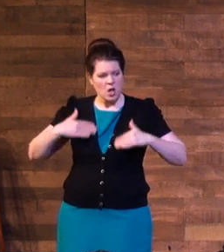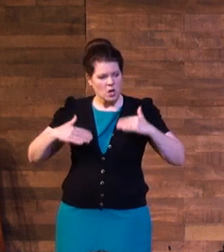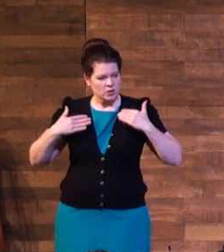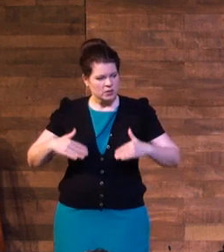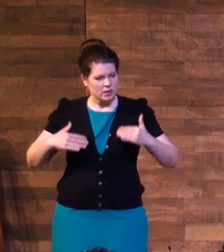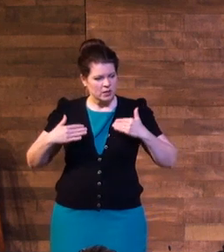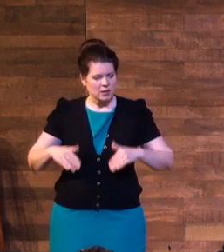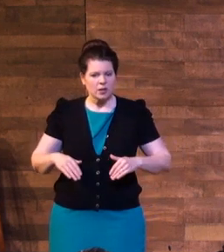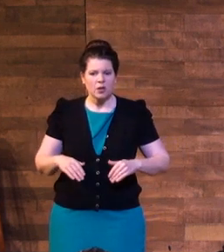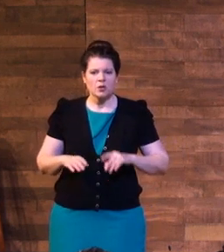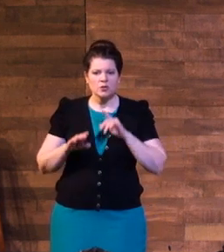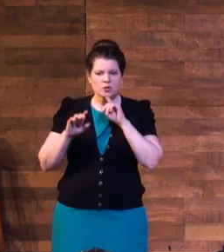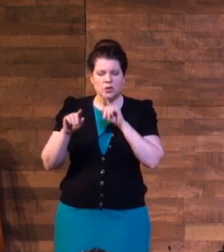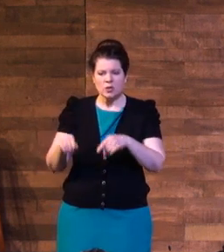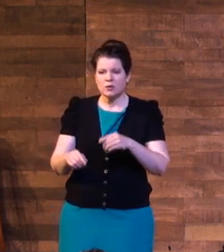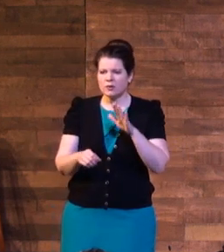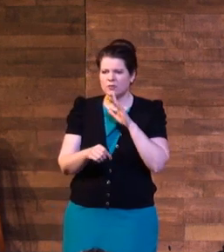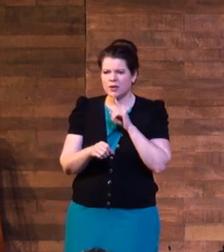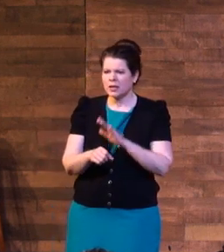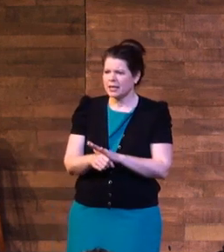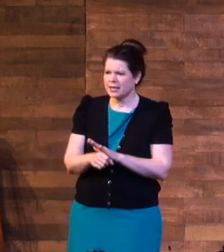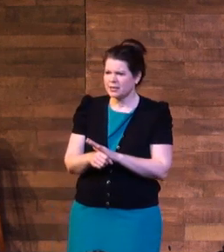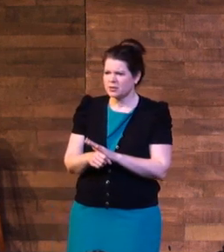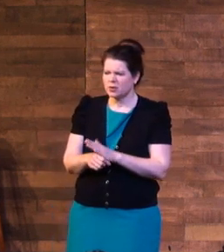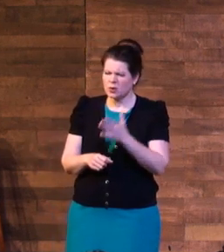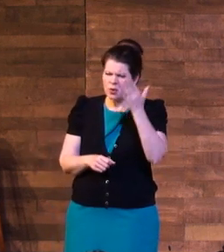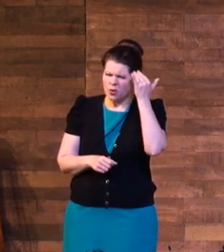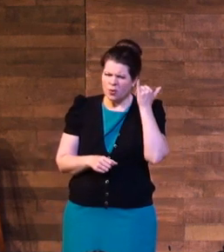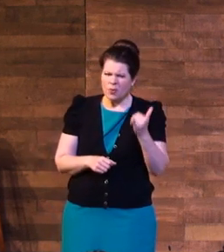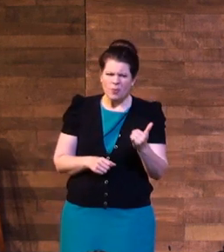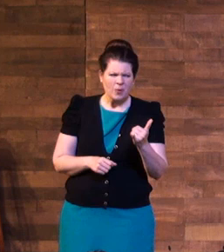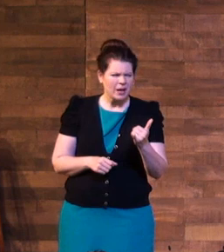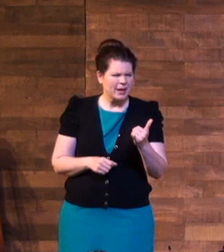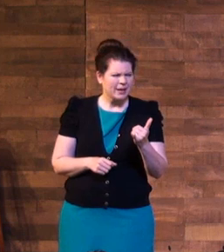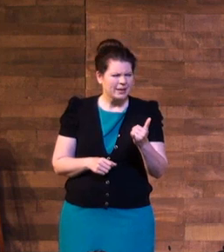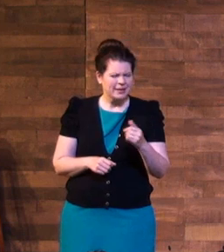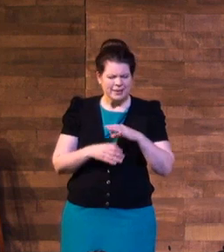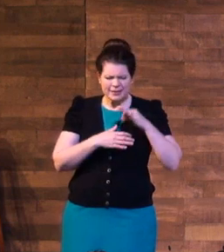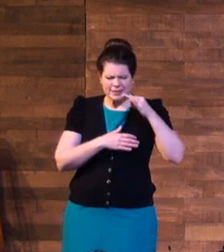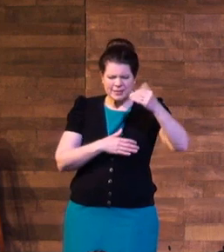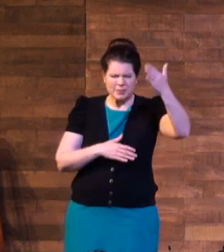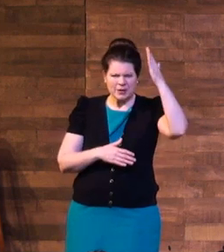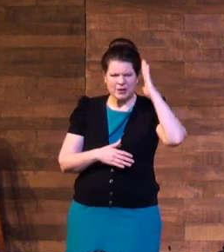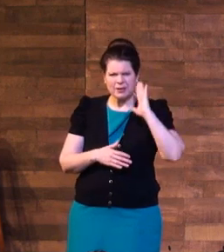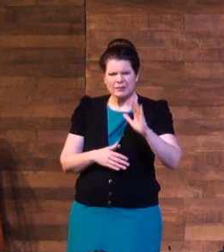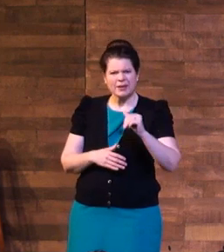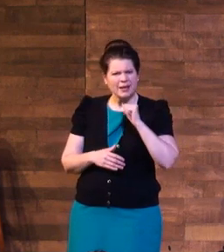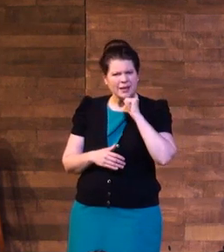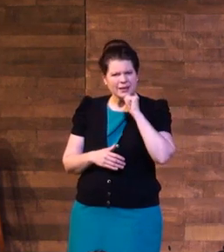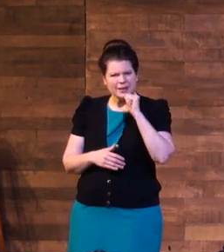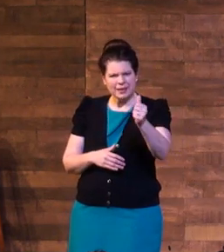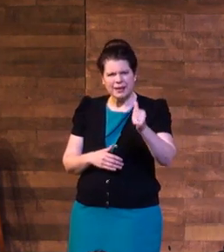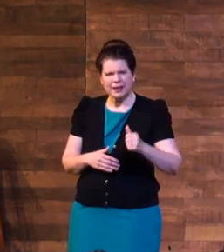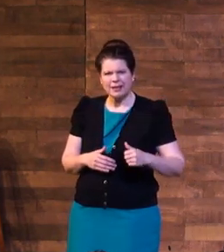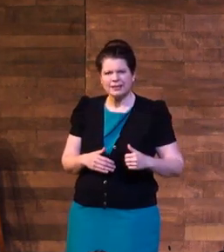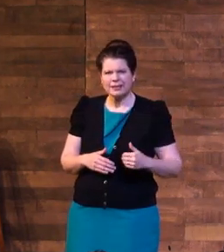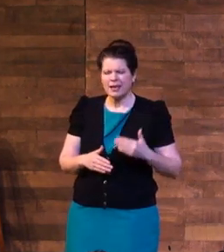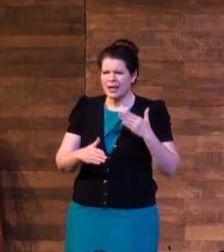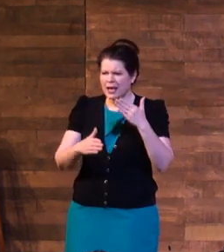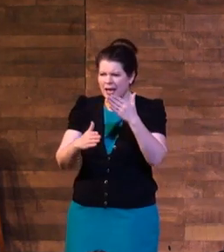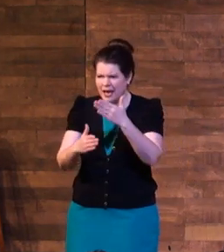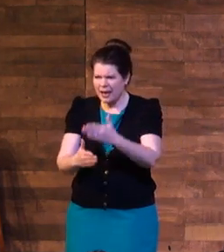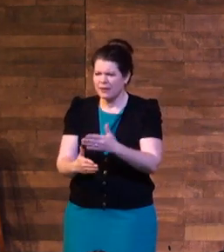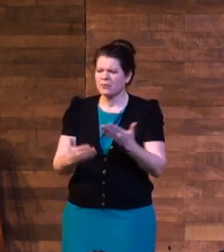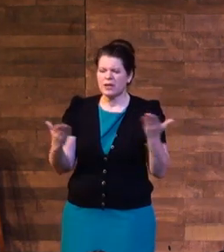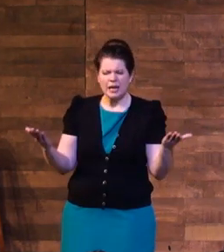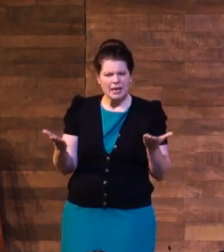Spirit of God didn't seem to intervene here for Jephthah's daughter. And we start asking all these terrible questions about how do we wrestle with this story of